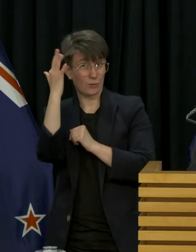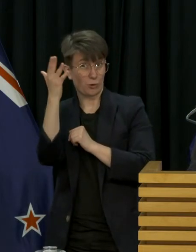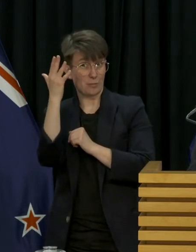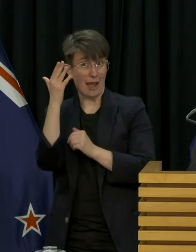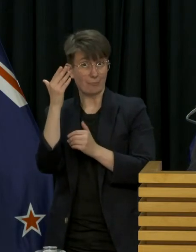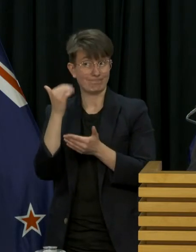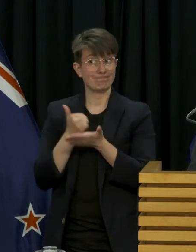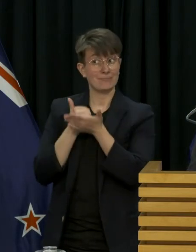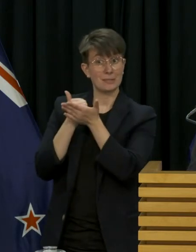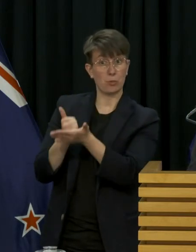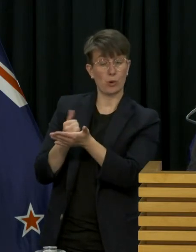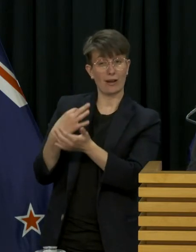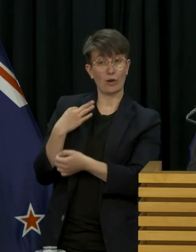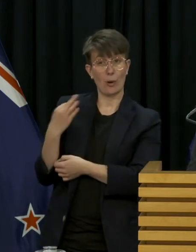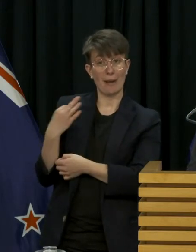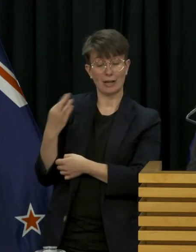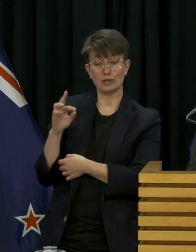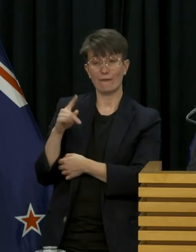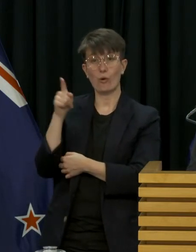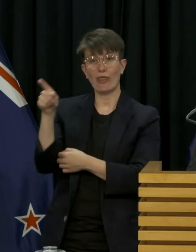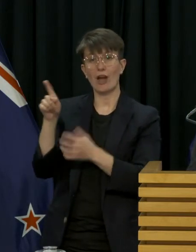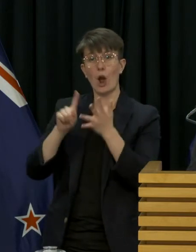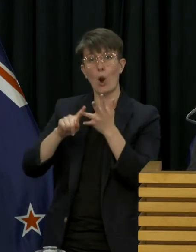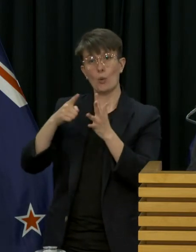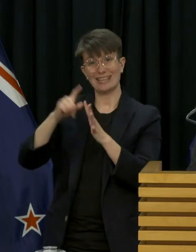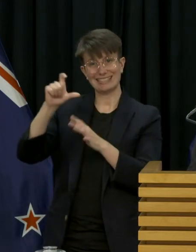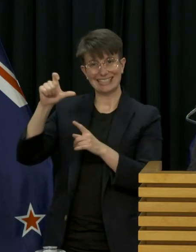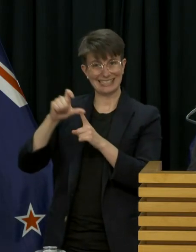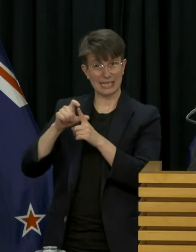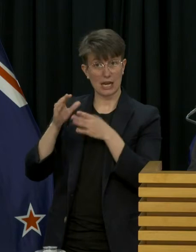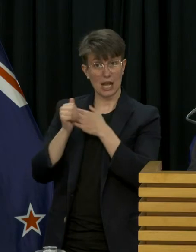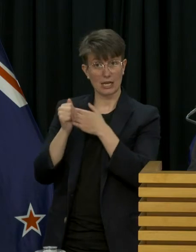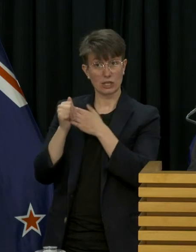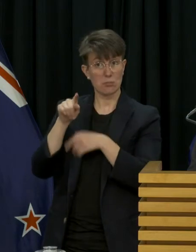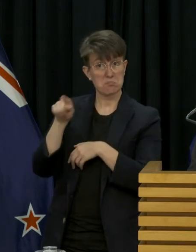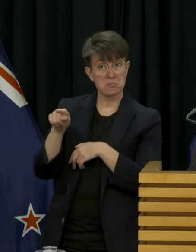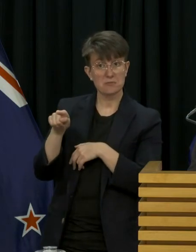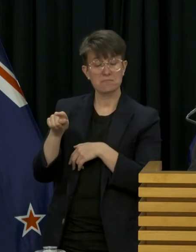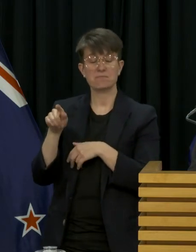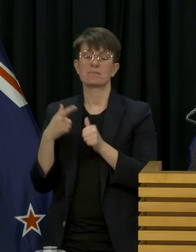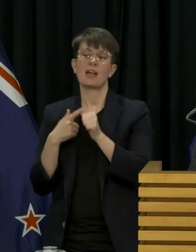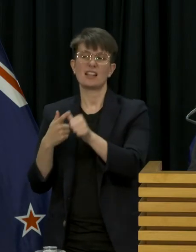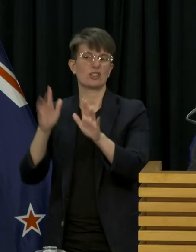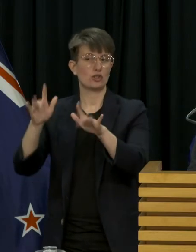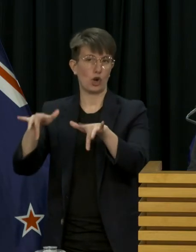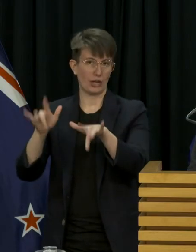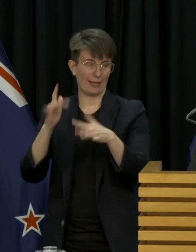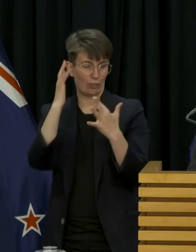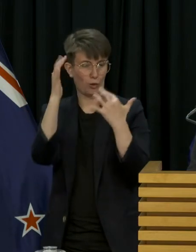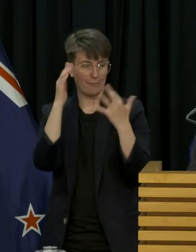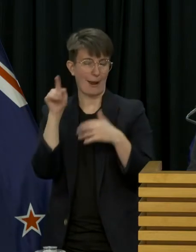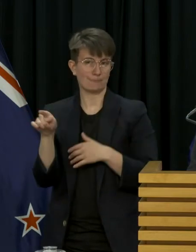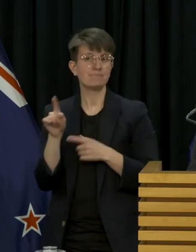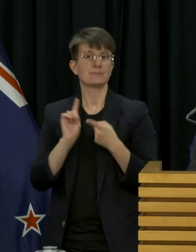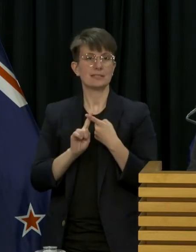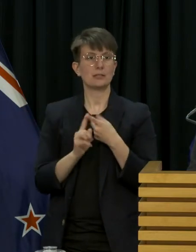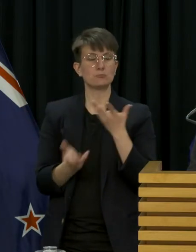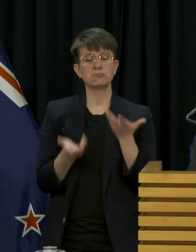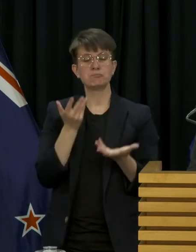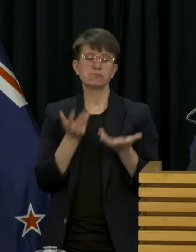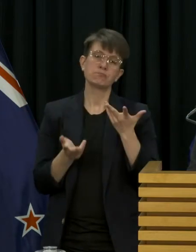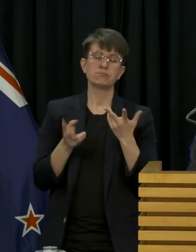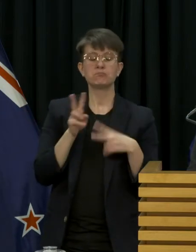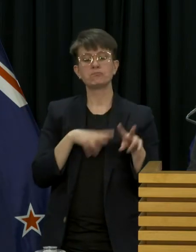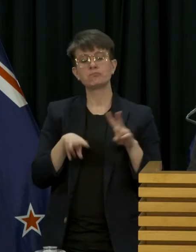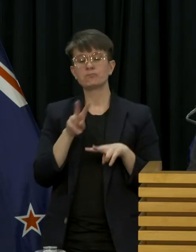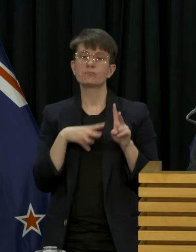be supporting in the nomination for the leadership role in the OECD. A number of things that we want to take into account. And